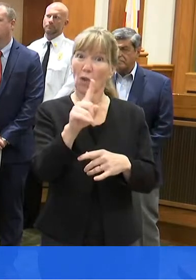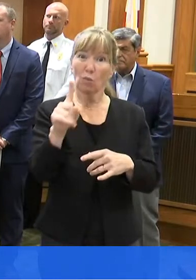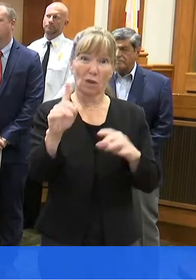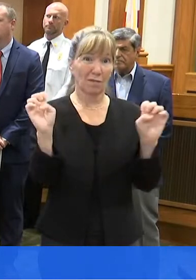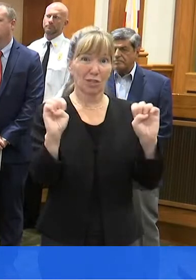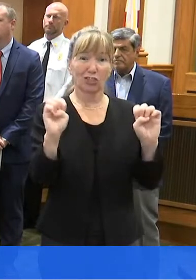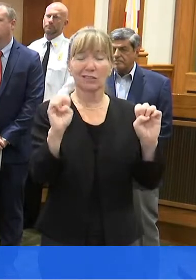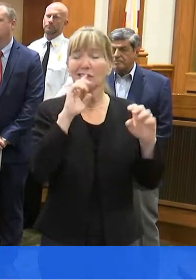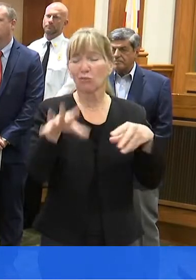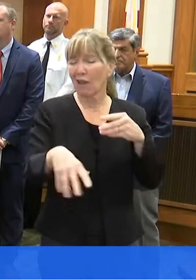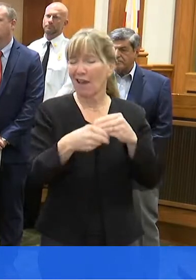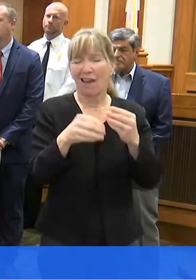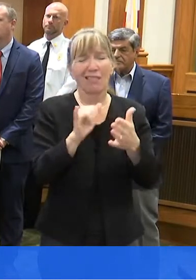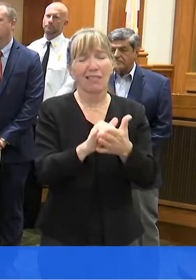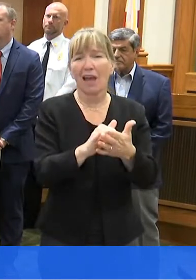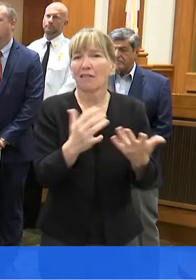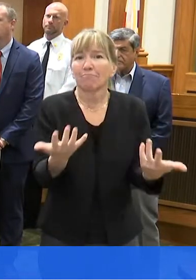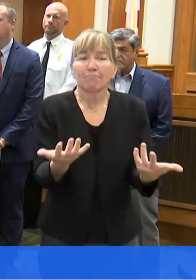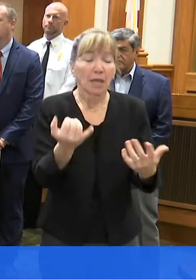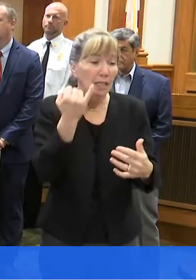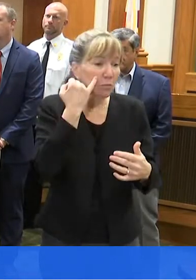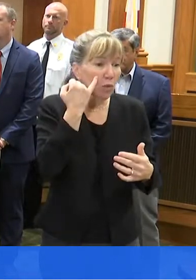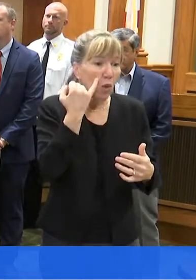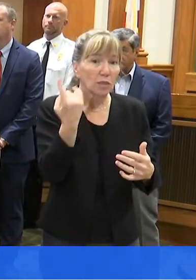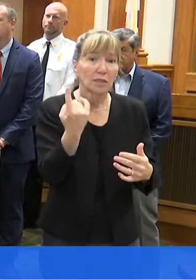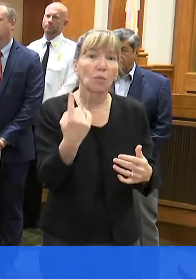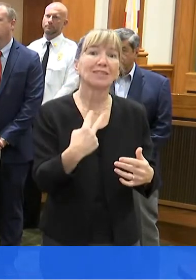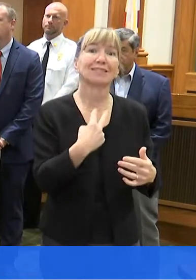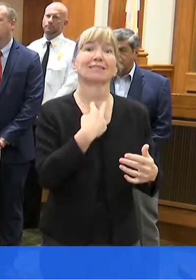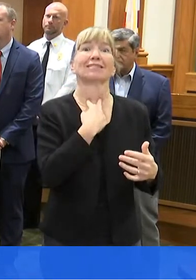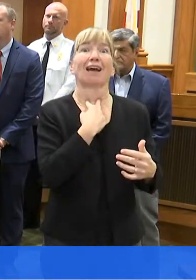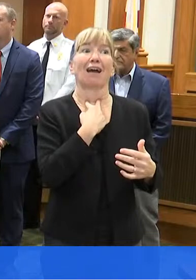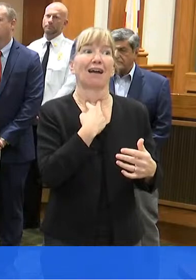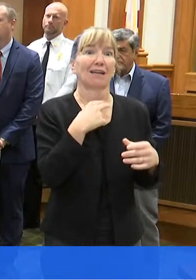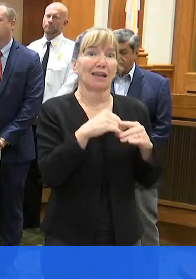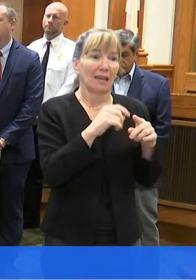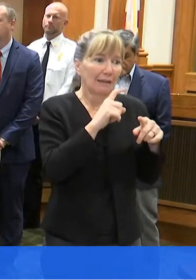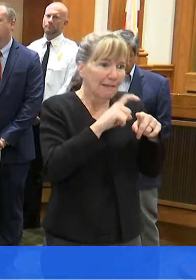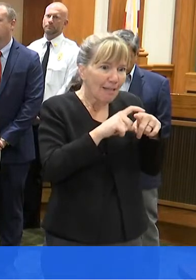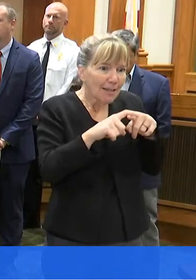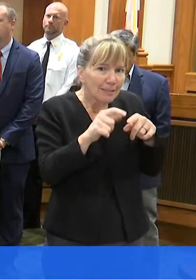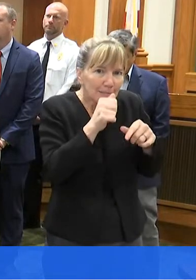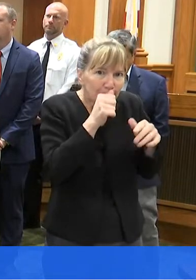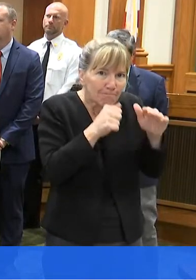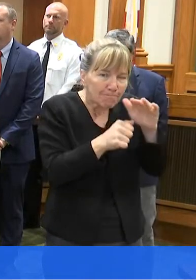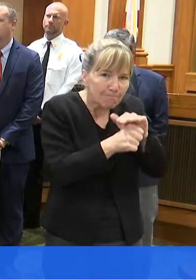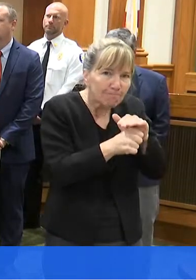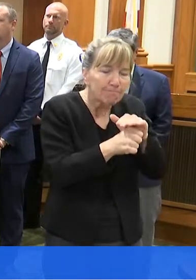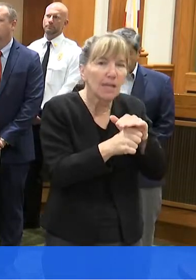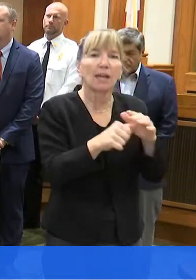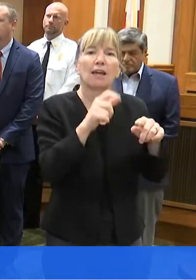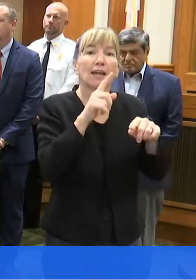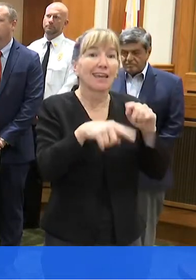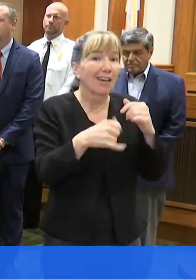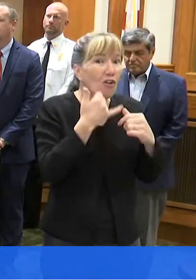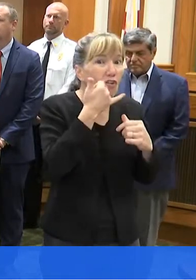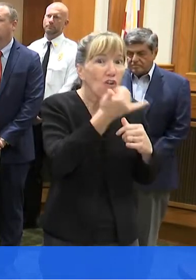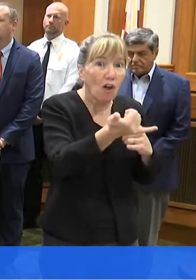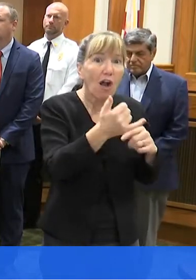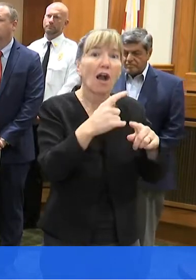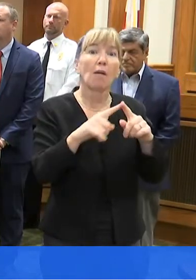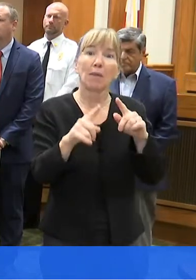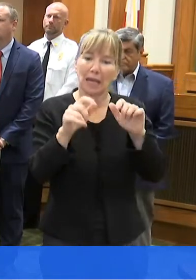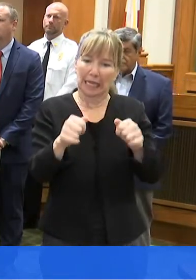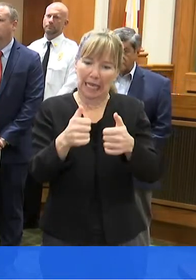obviously opportunity where if a child is trapped in a closet, they can't make a phone call, they can text. And now, after the spring, we'll be